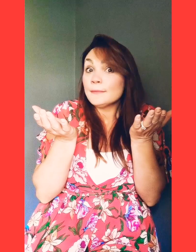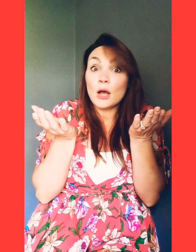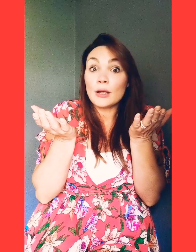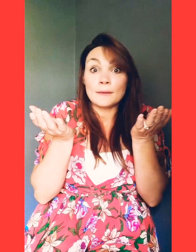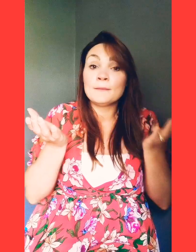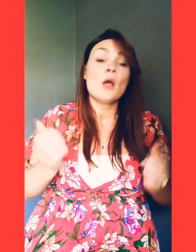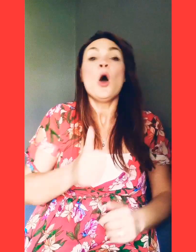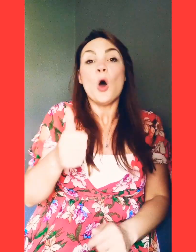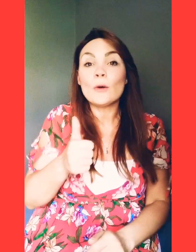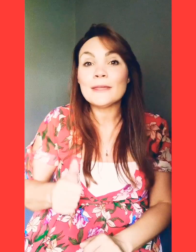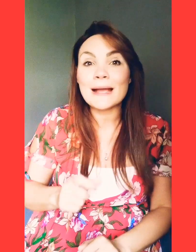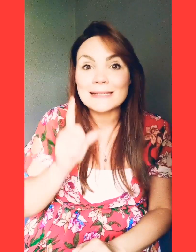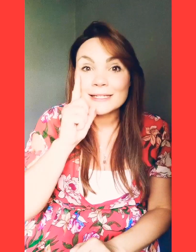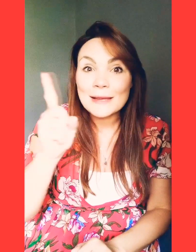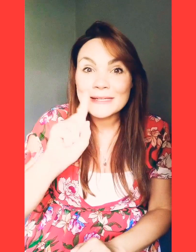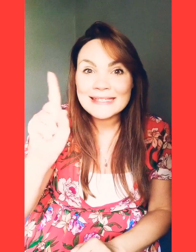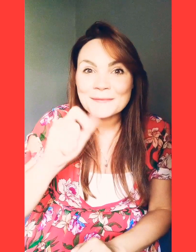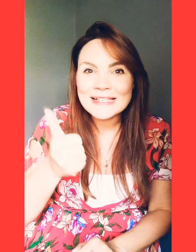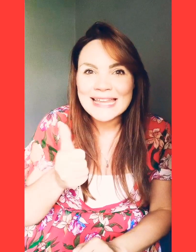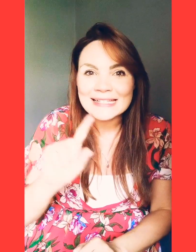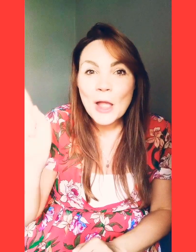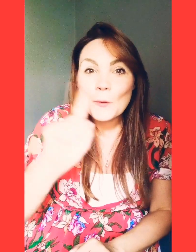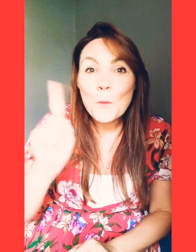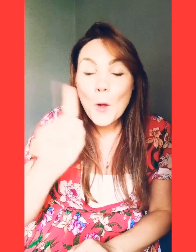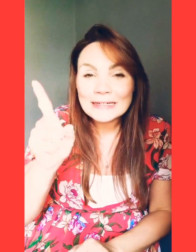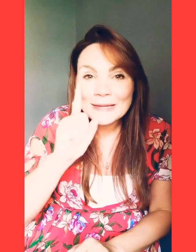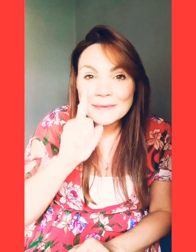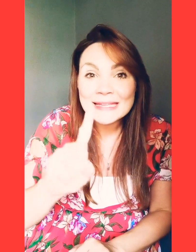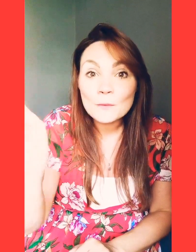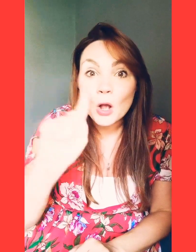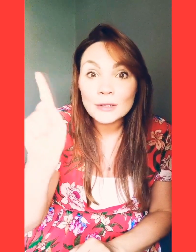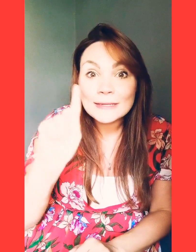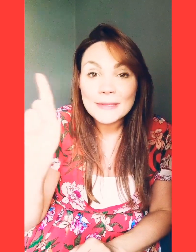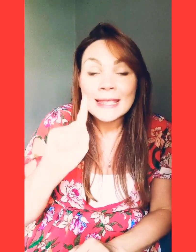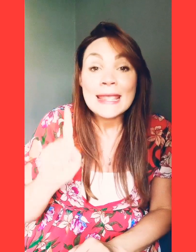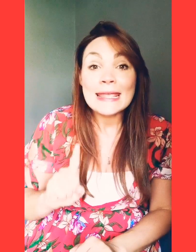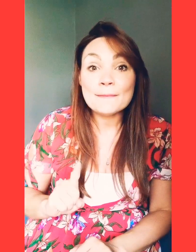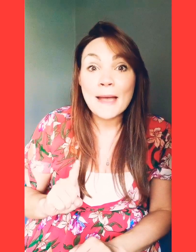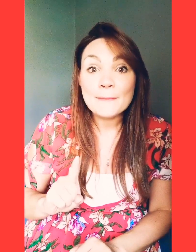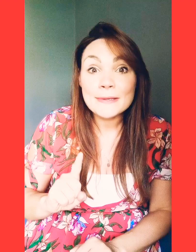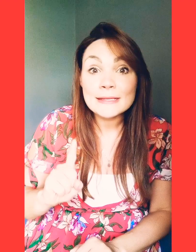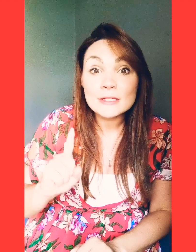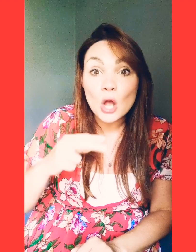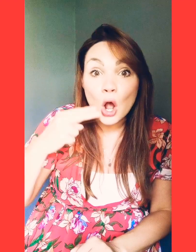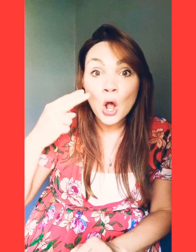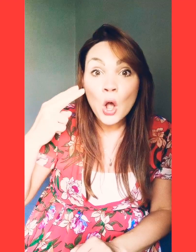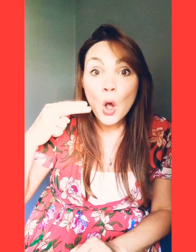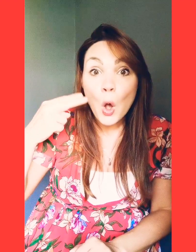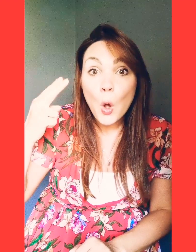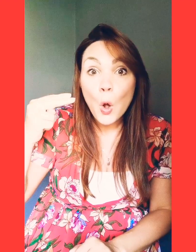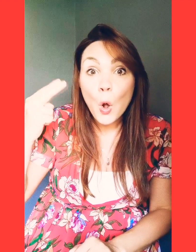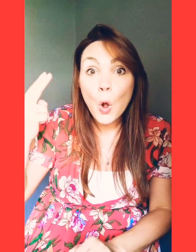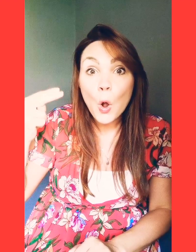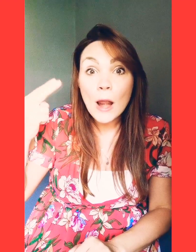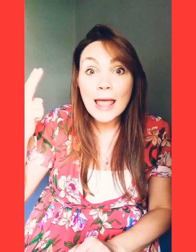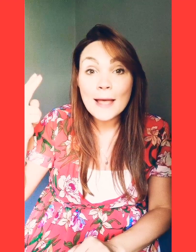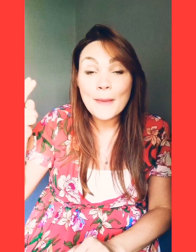Shh. All gone. All gone. Okay, guys, shall we see what's next? What could it be? Let me see. What could it be? It might be the song all